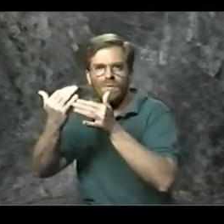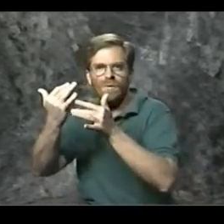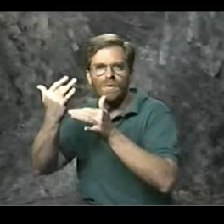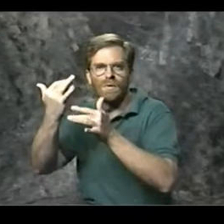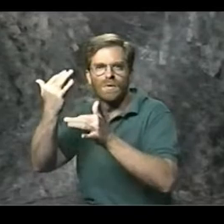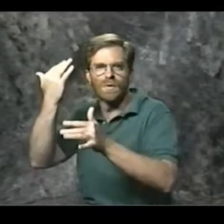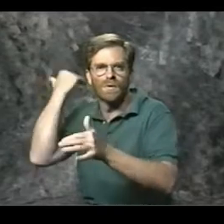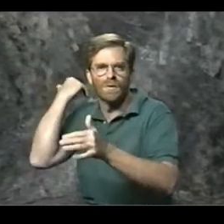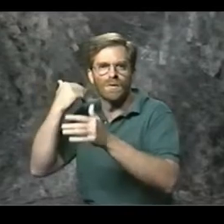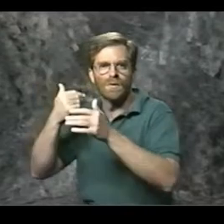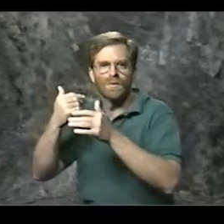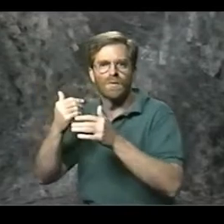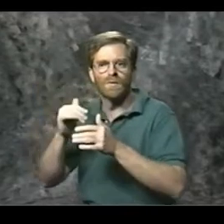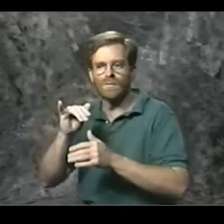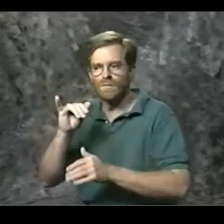behavior.